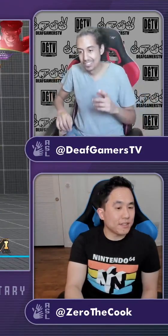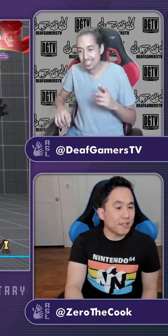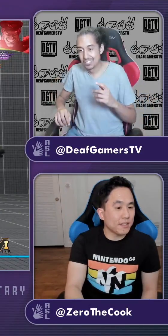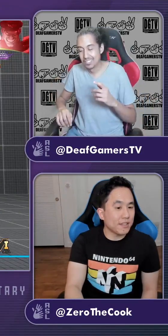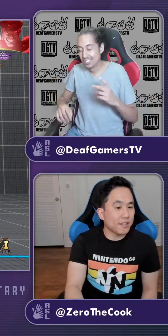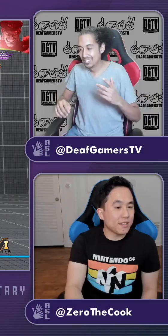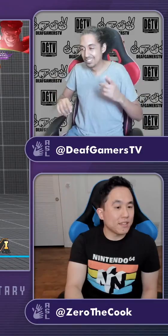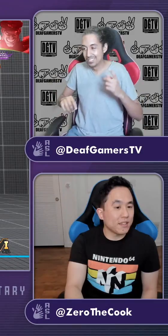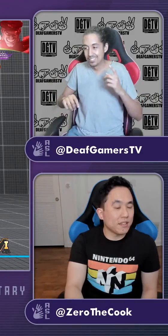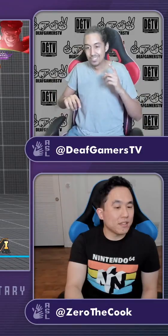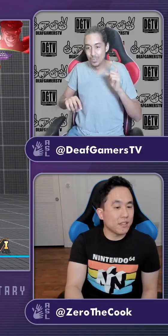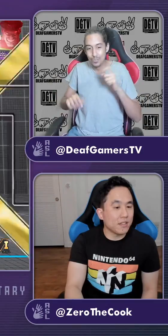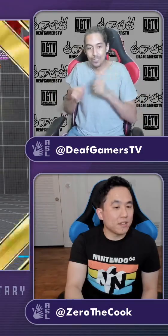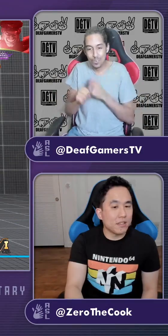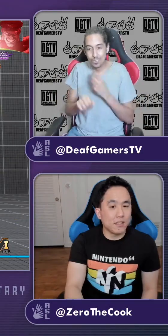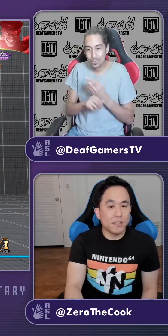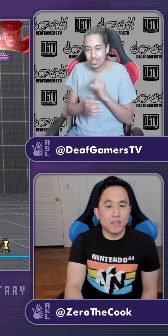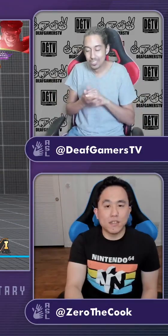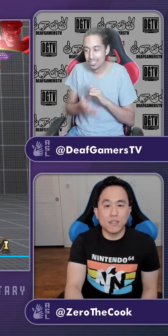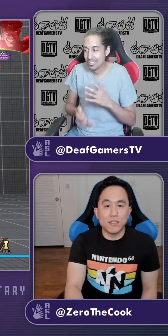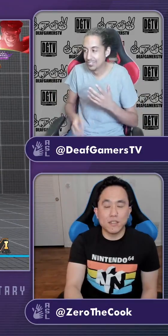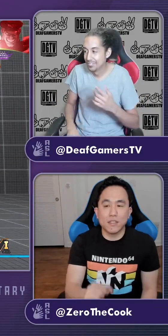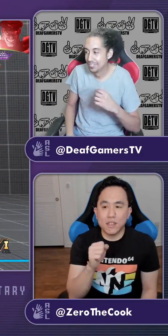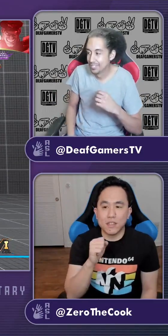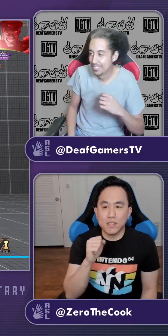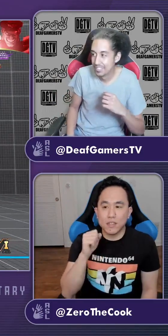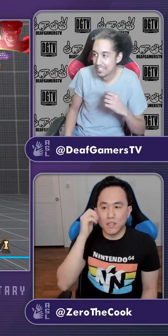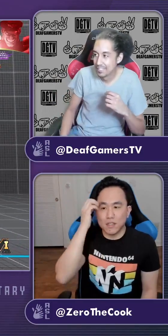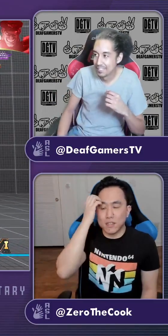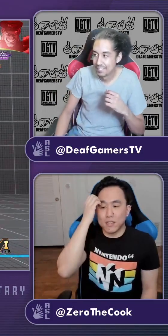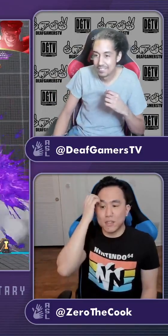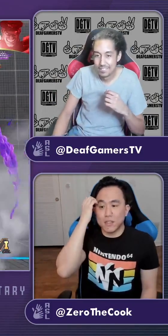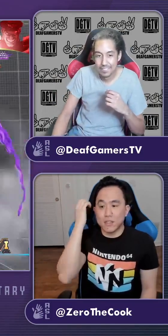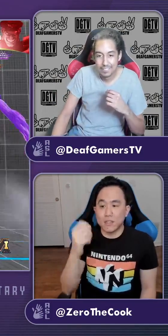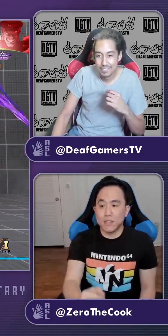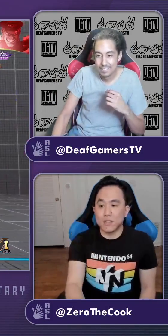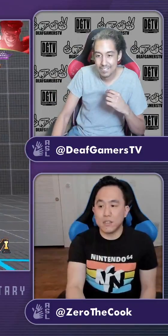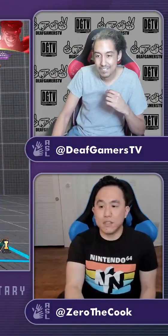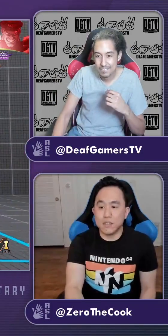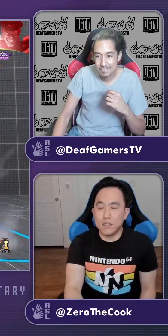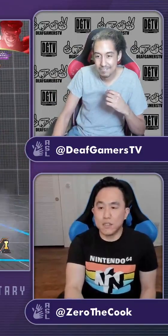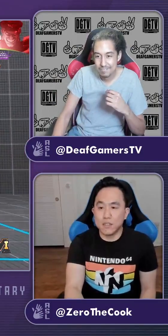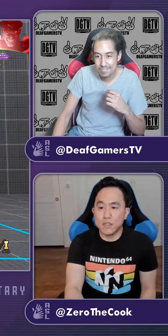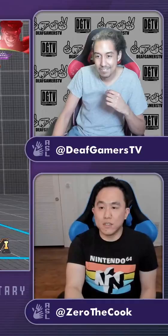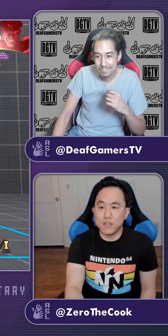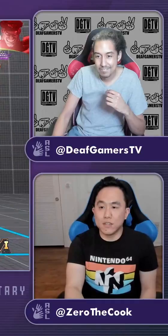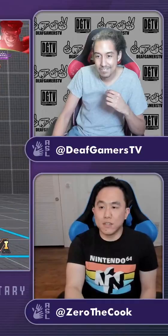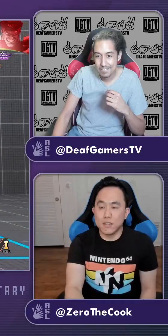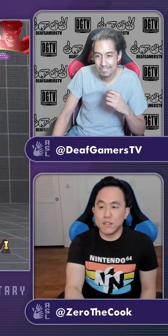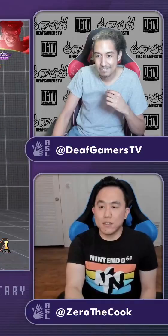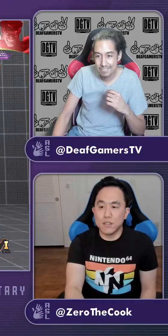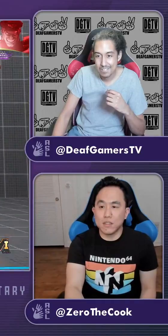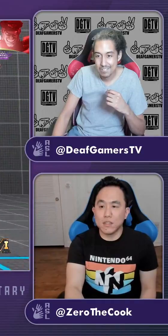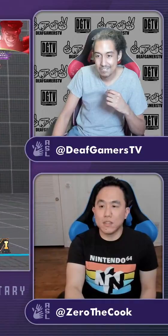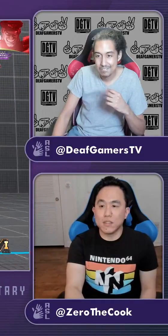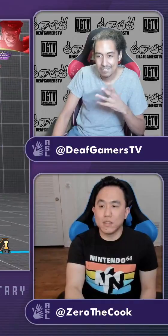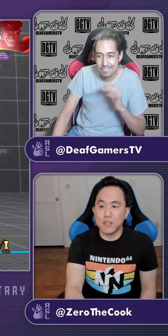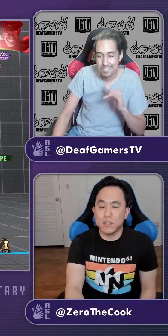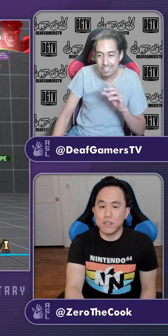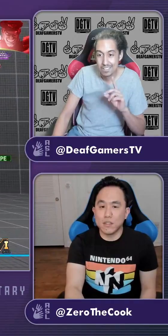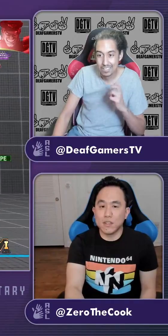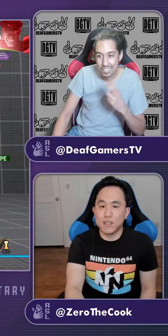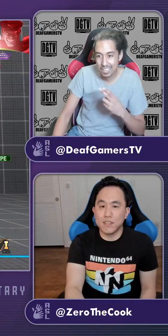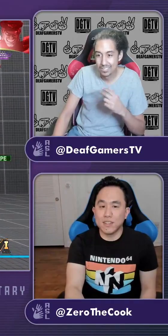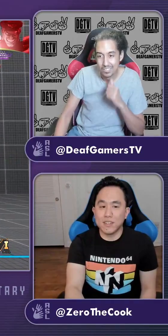There's no anti-air on these jumps like I know bison doesn't have the best anti-air game, but he does have some Is the jumping light from mylin really that hard to deal with?